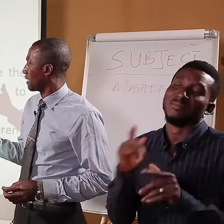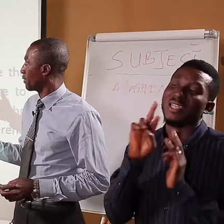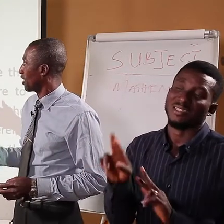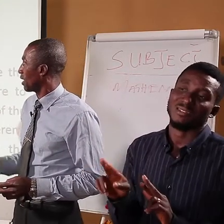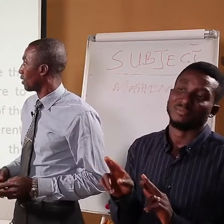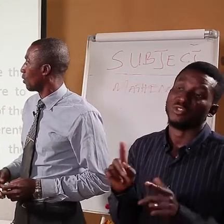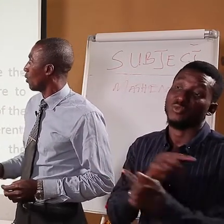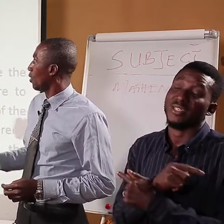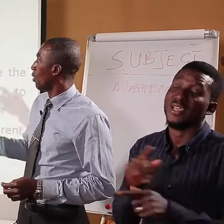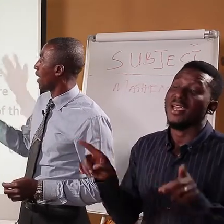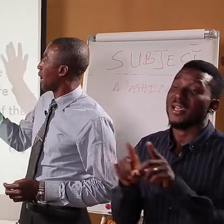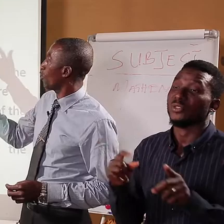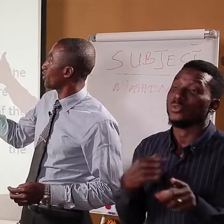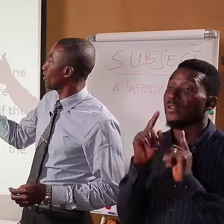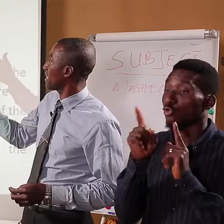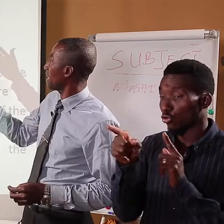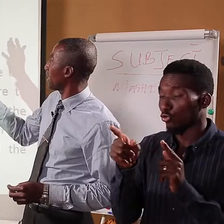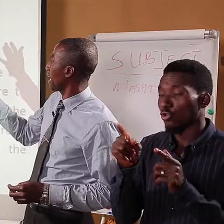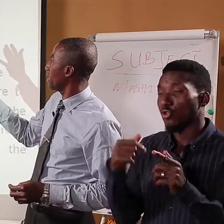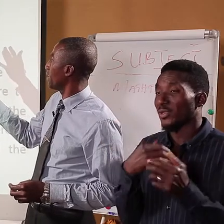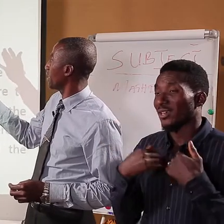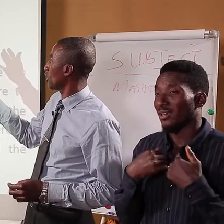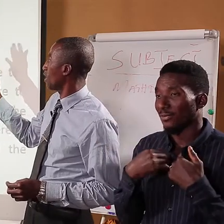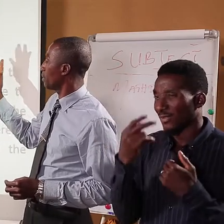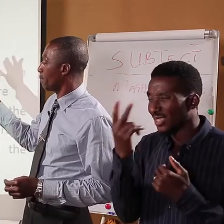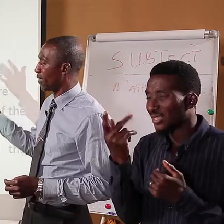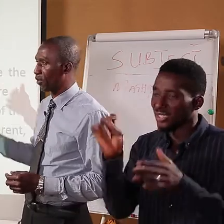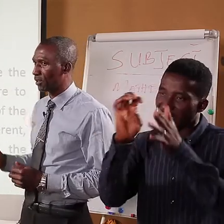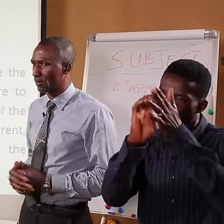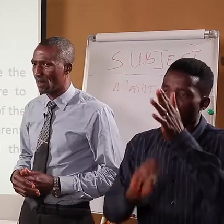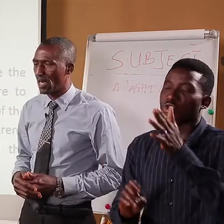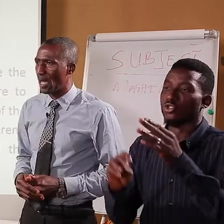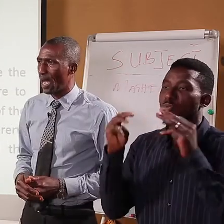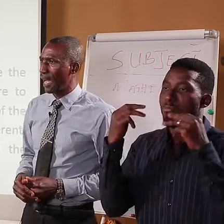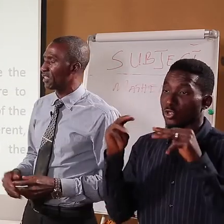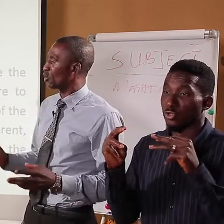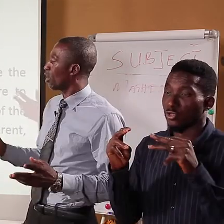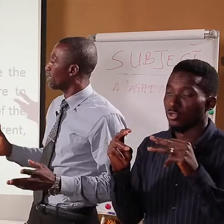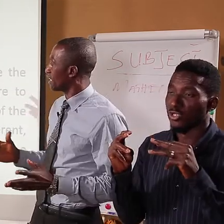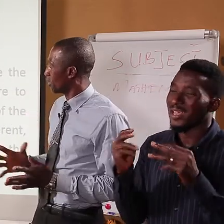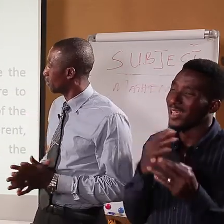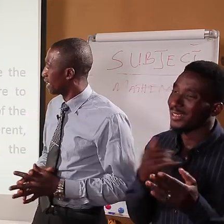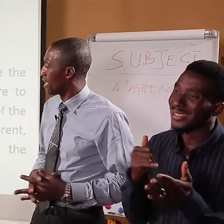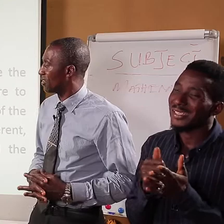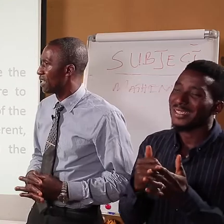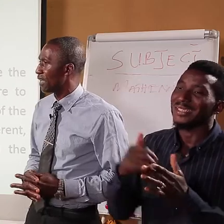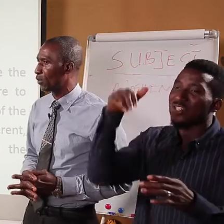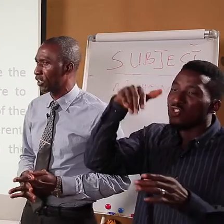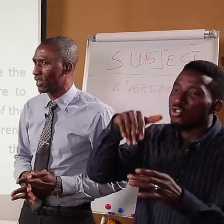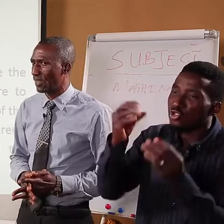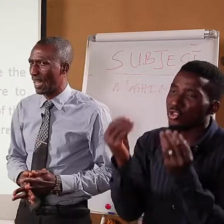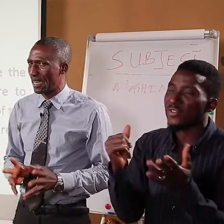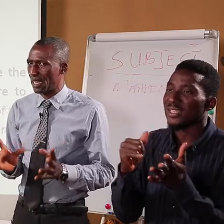Today, as I've said, we have considered the elimination method. And in solving the simultaneous